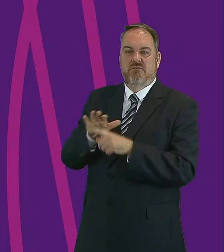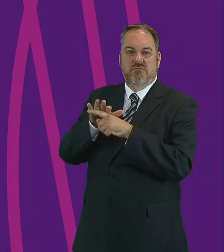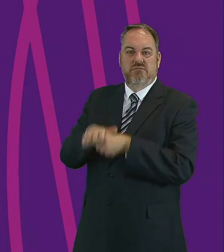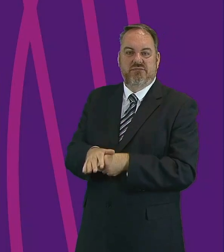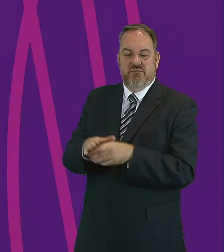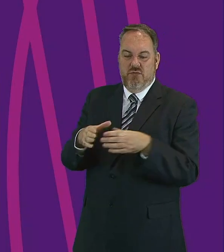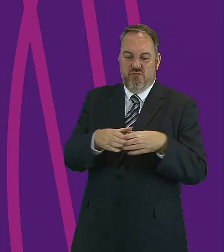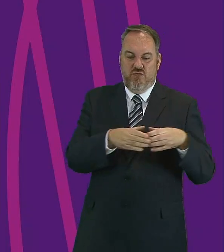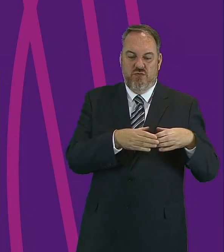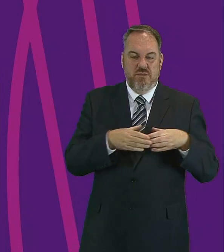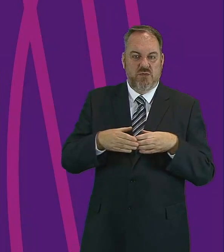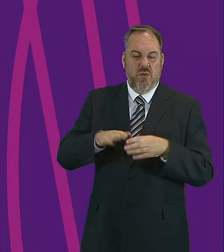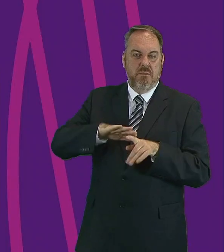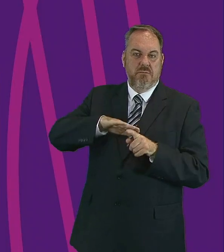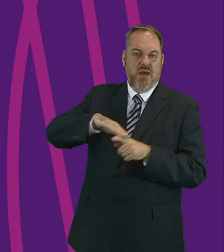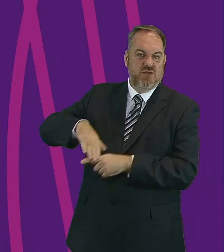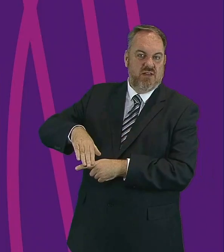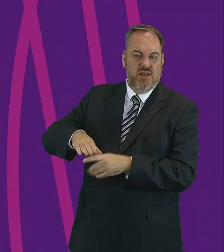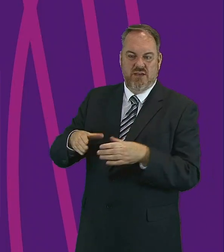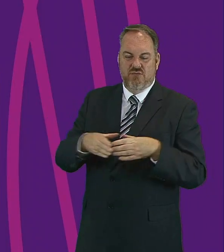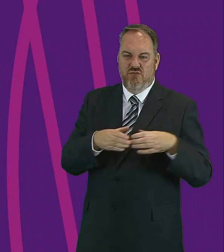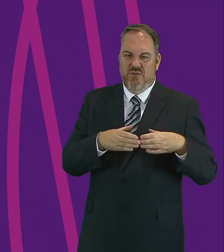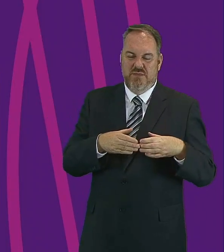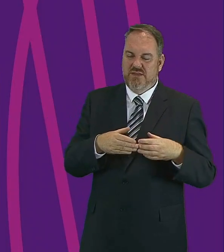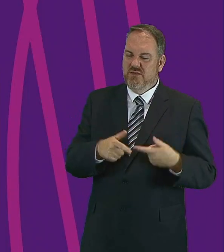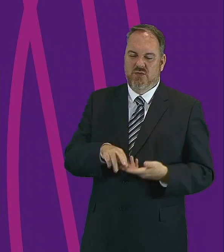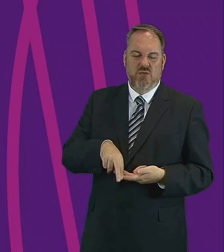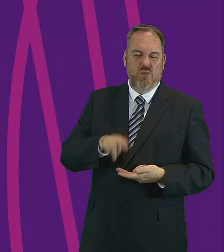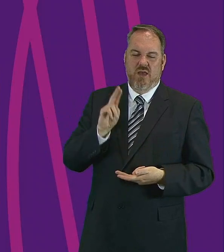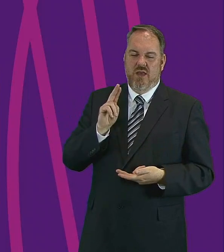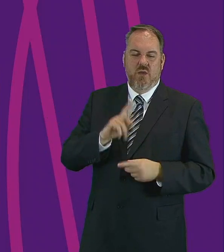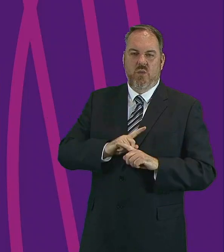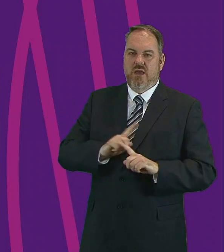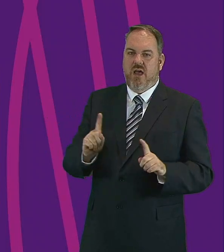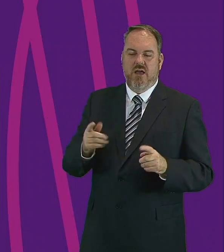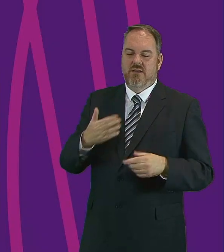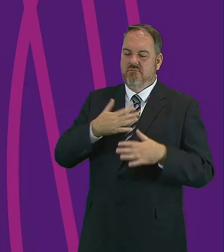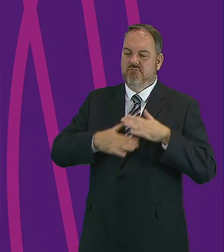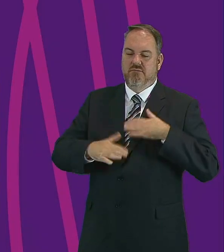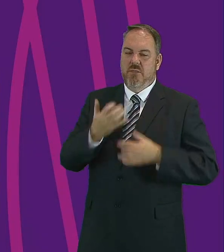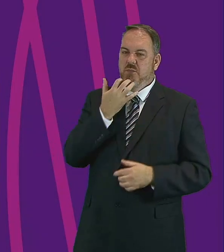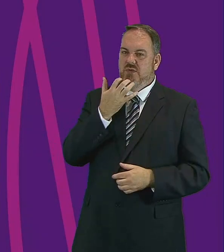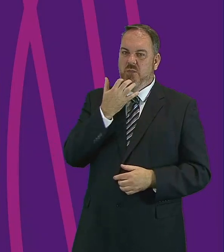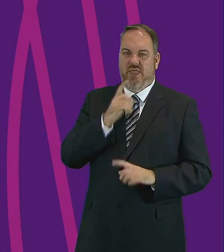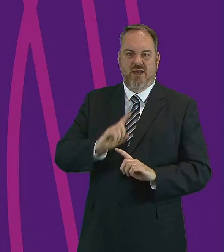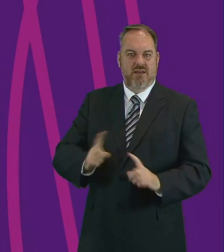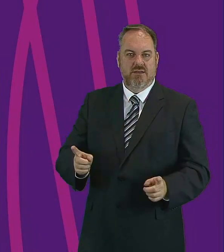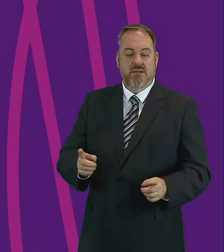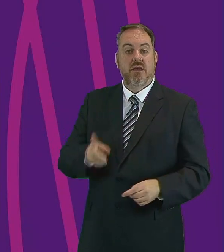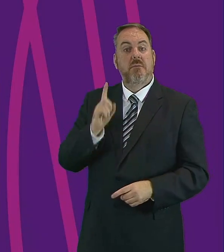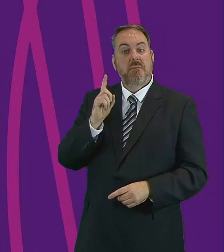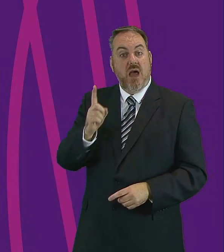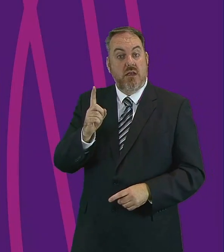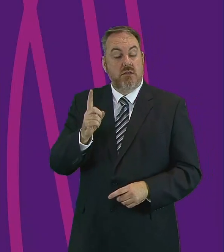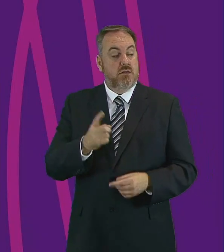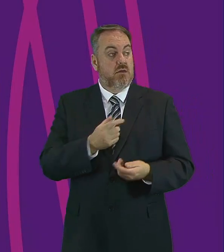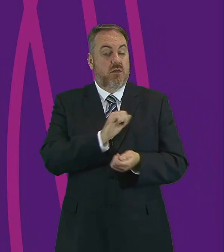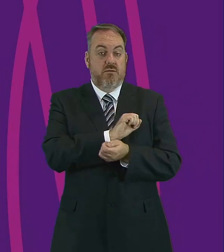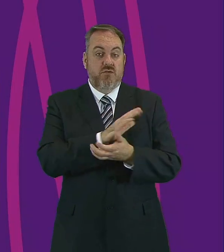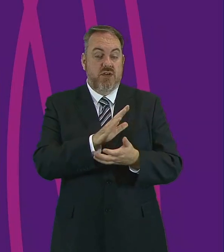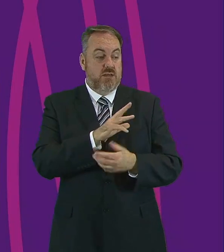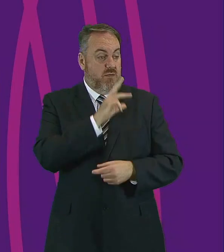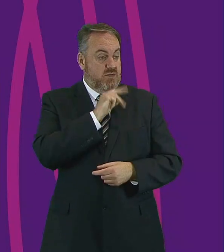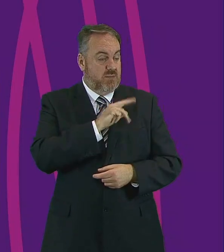none of us should be prepared to tolerate or live with that. On the other hand, freedom of speech, freedom of expression